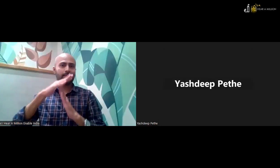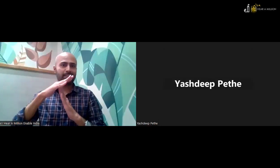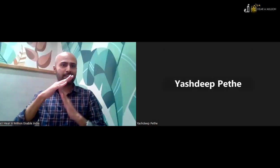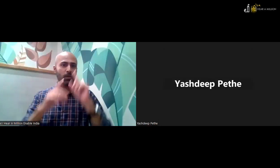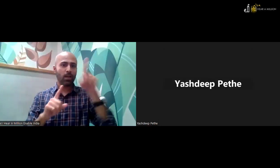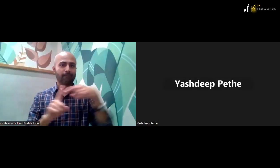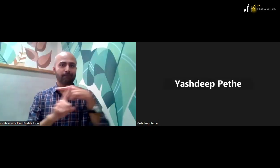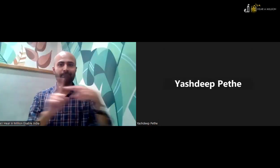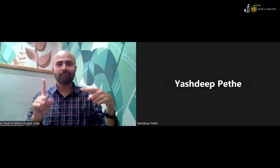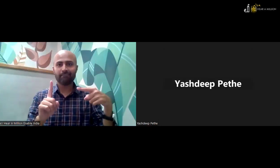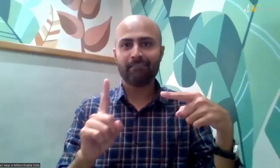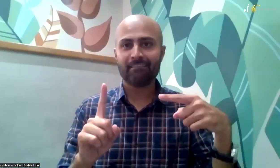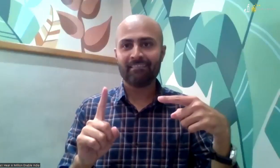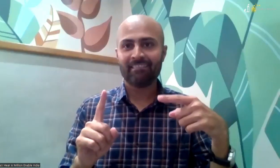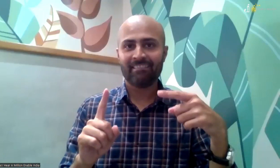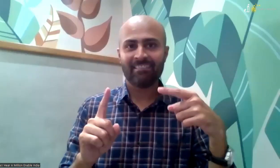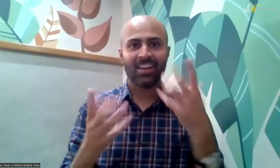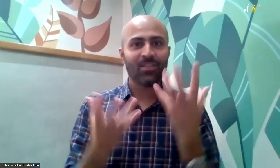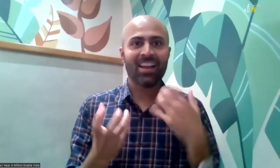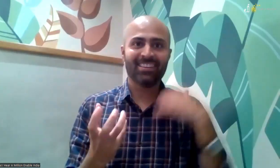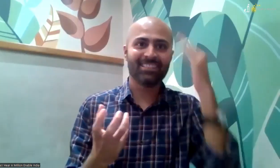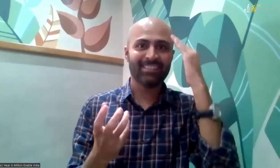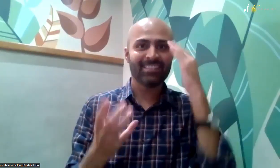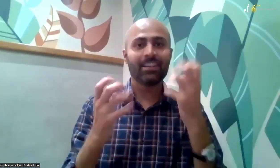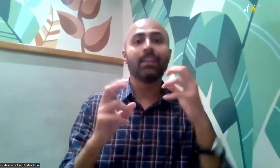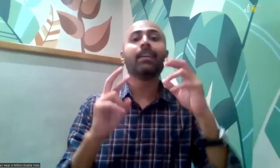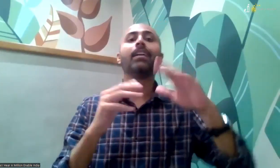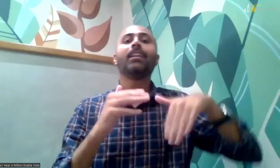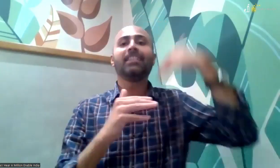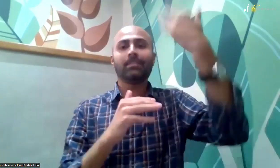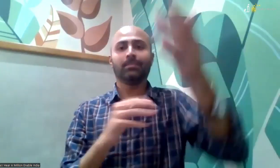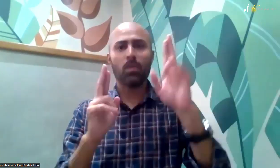Hmm. So we need to complete it.